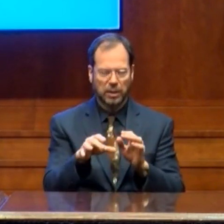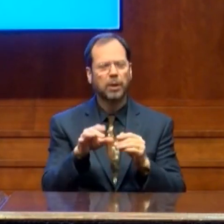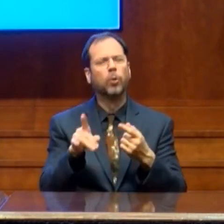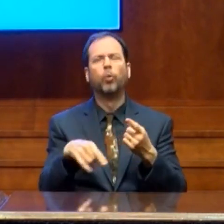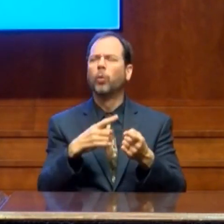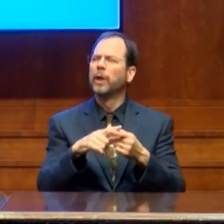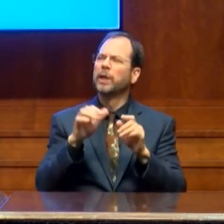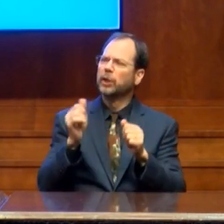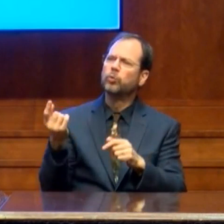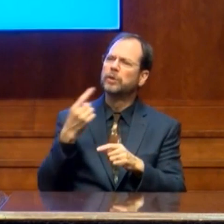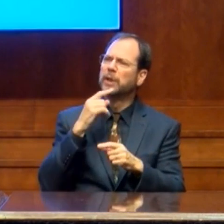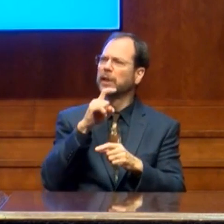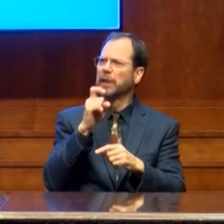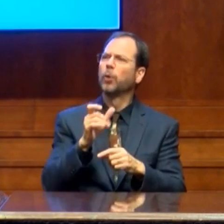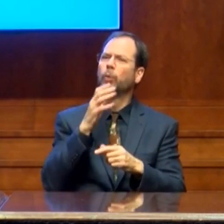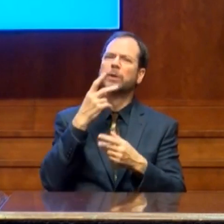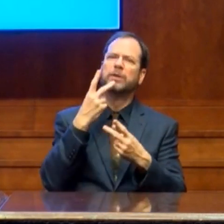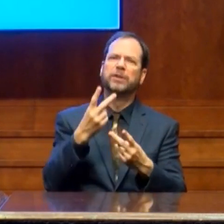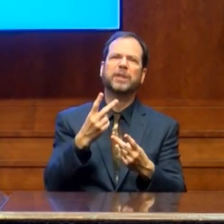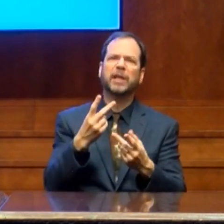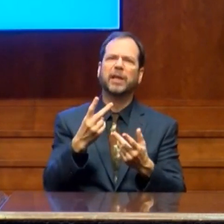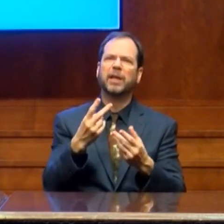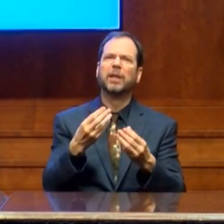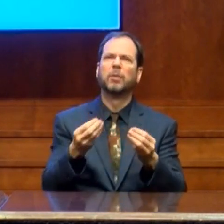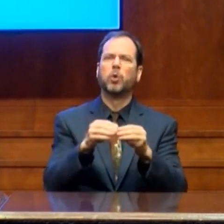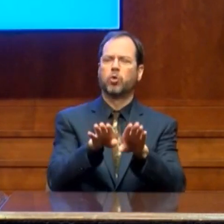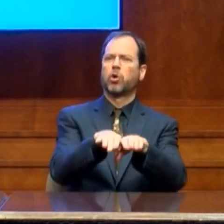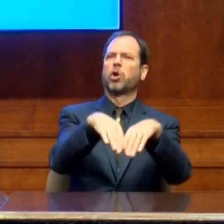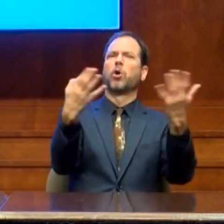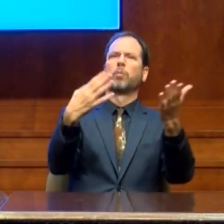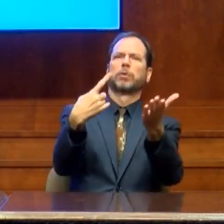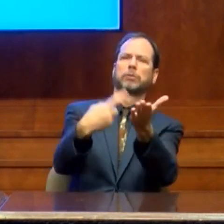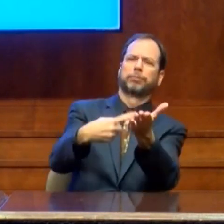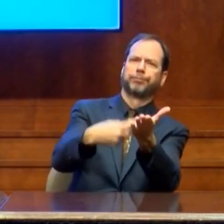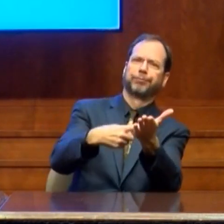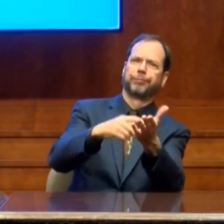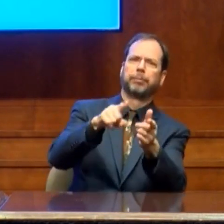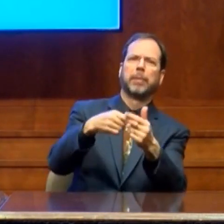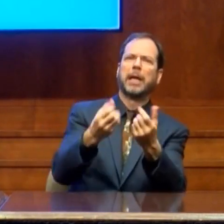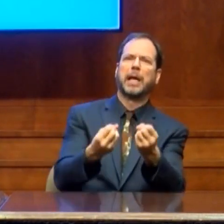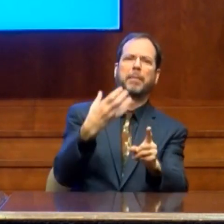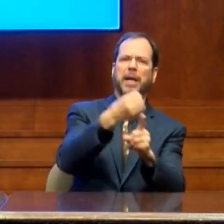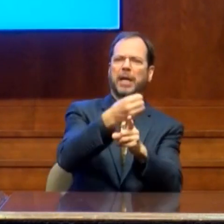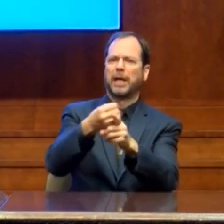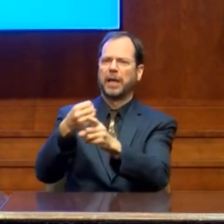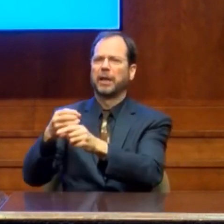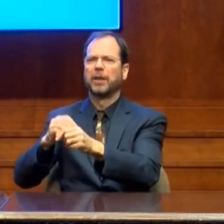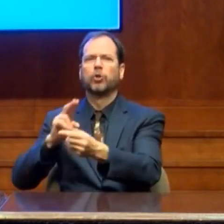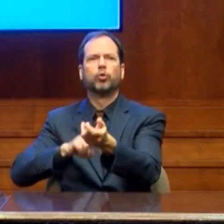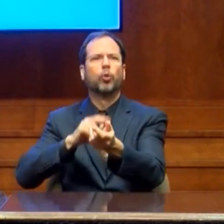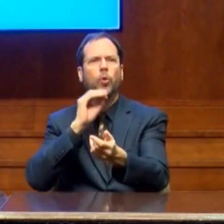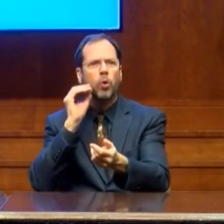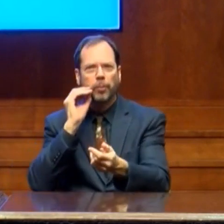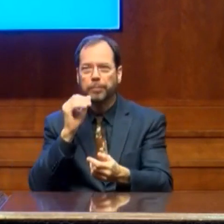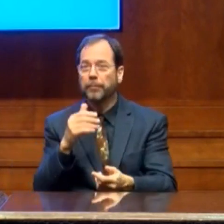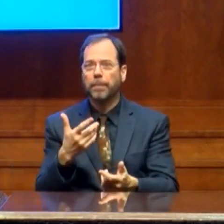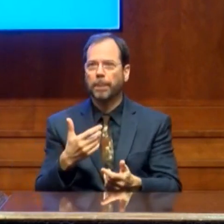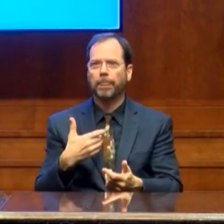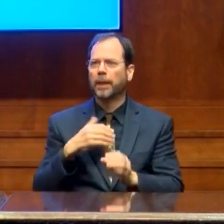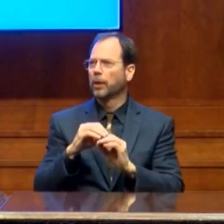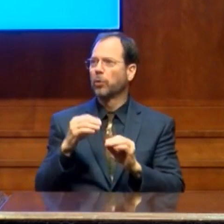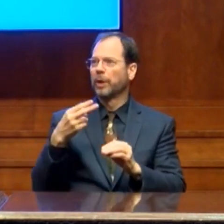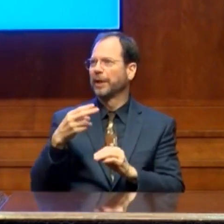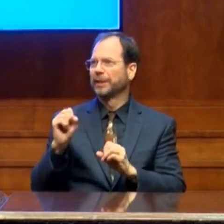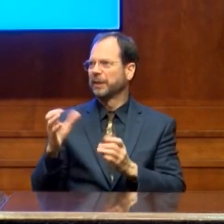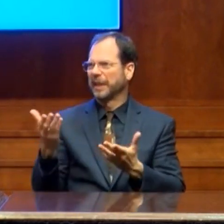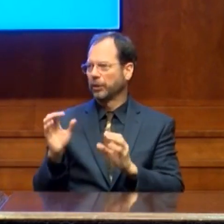When can you say that Texans will start seeing more transparency surrounding some of those specific concerns? Let me ask Dr. Hellestedt first. We don't